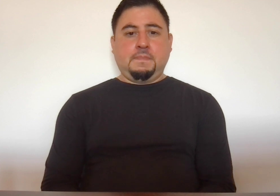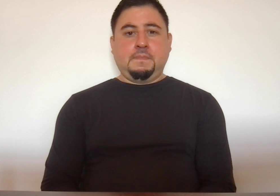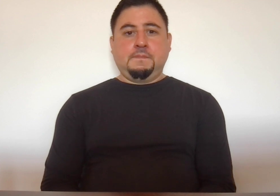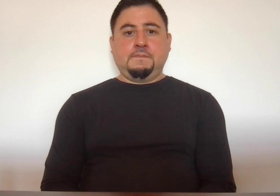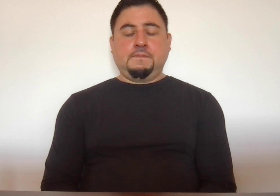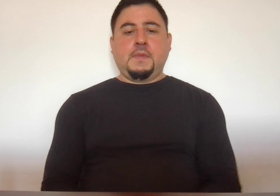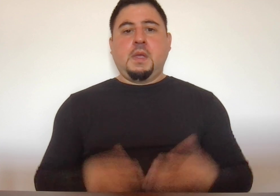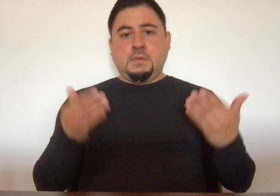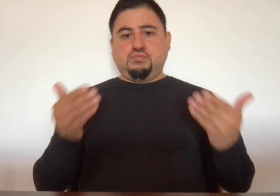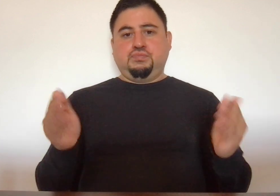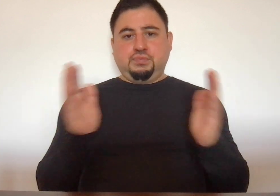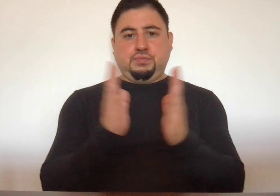Let us pray.